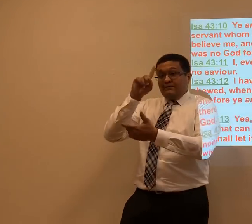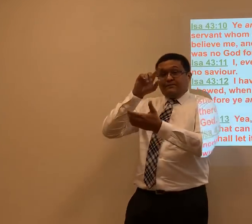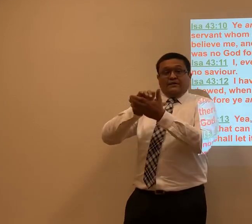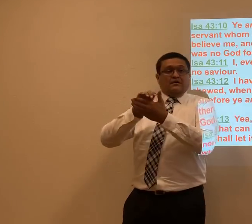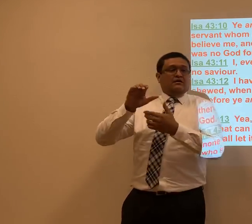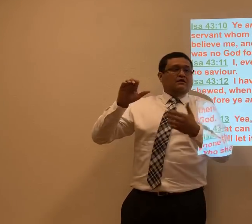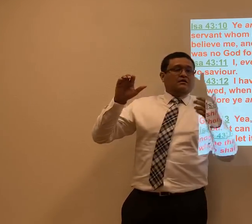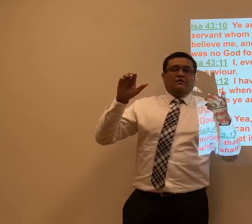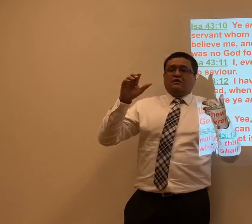says.